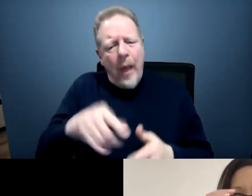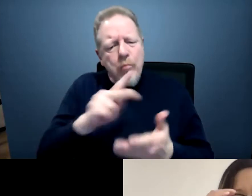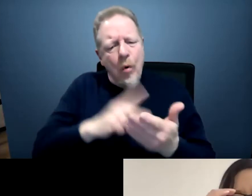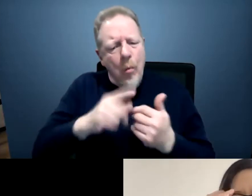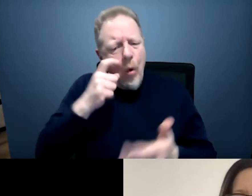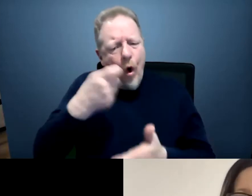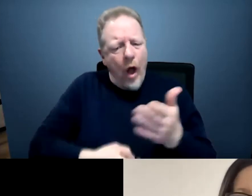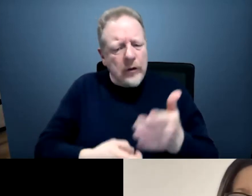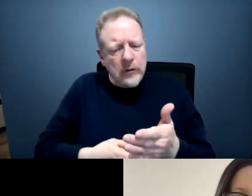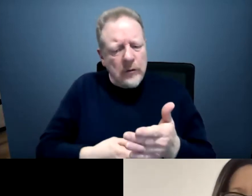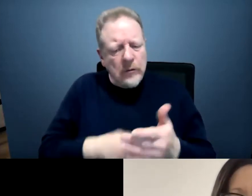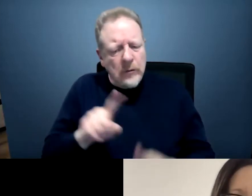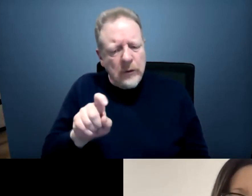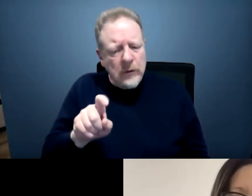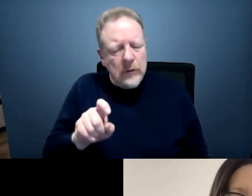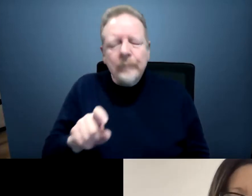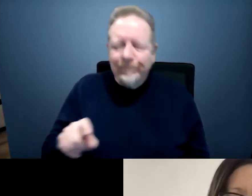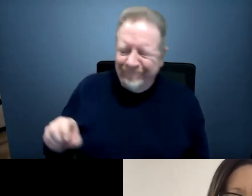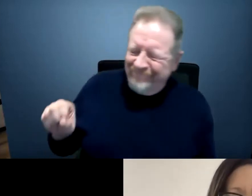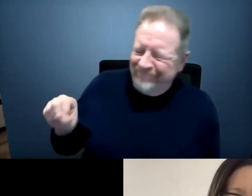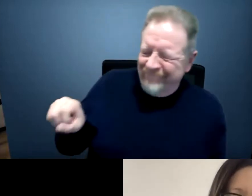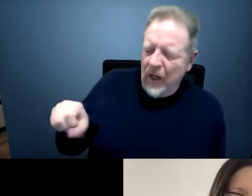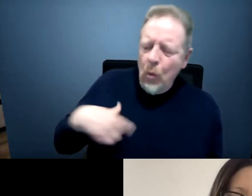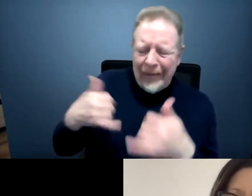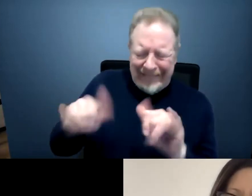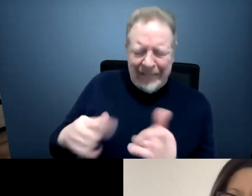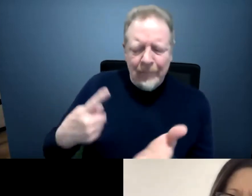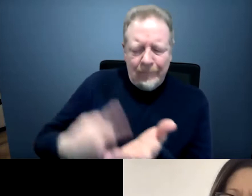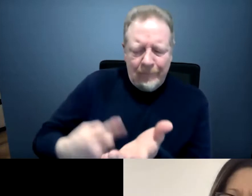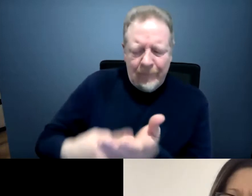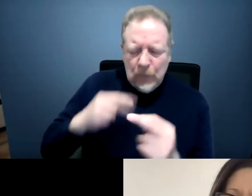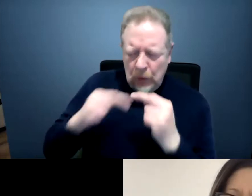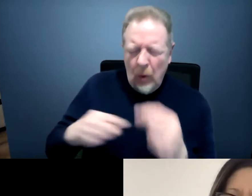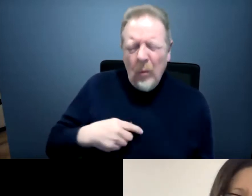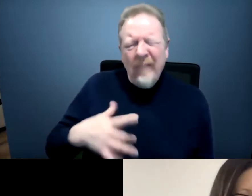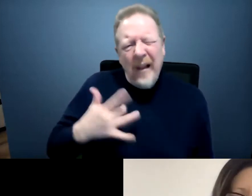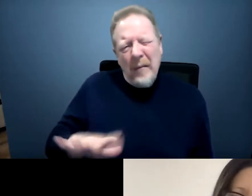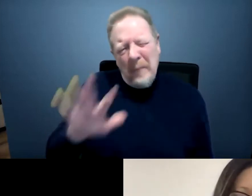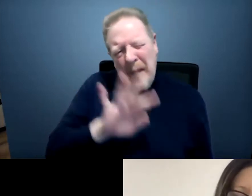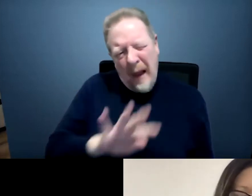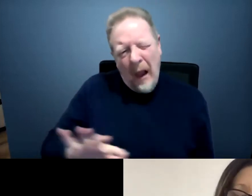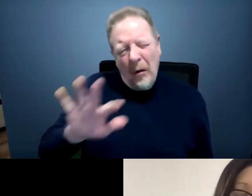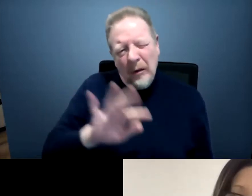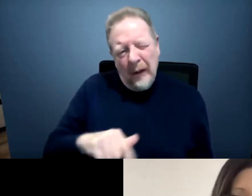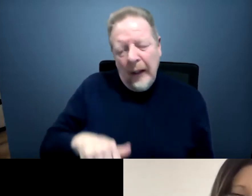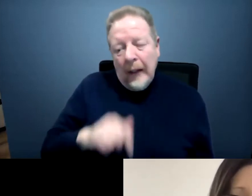We're still in talks about that. We're looking right now at about, and this is not finalized,